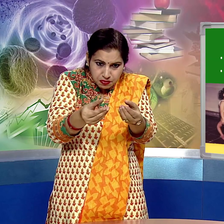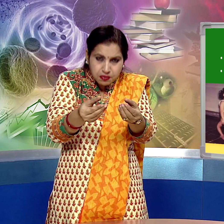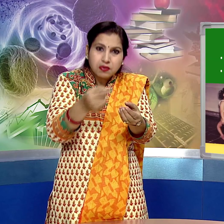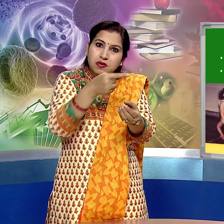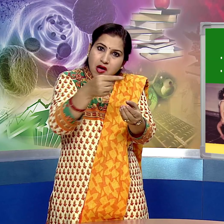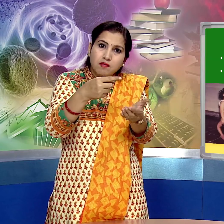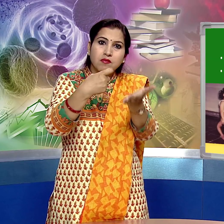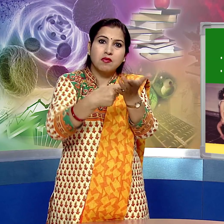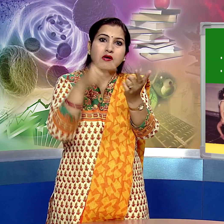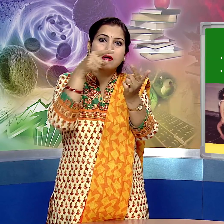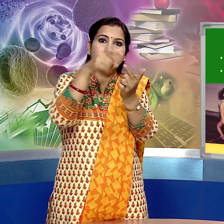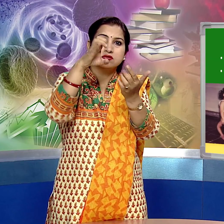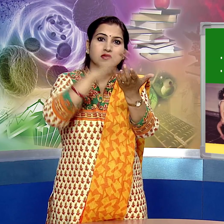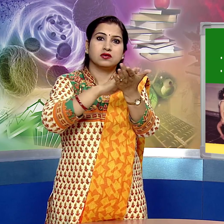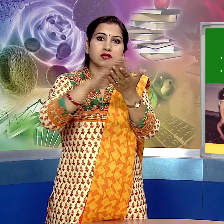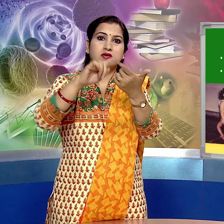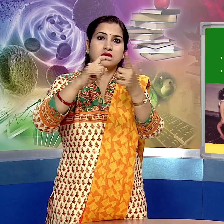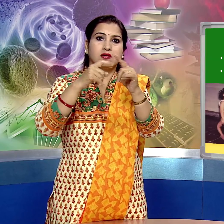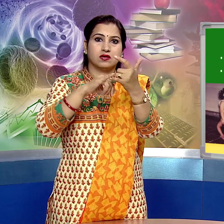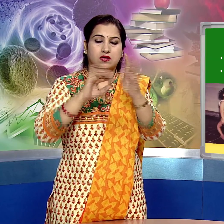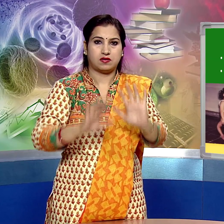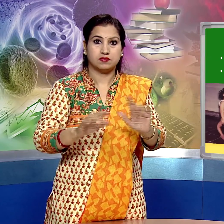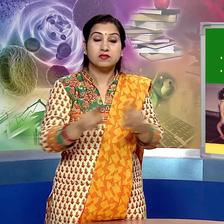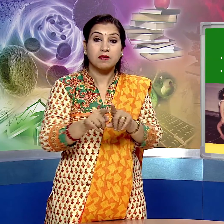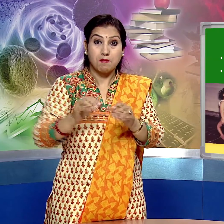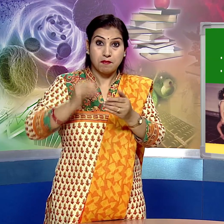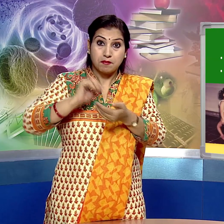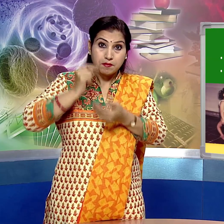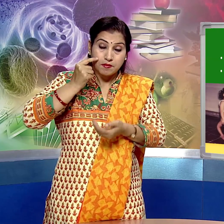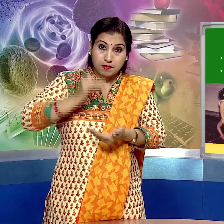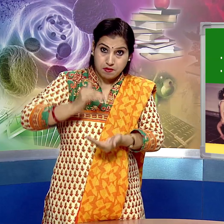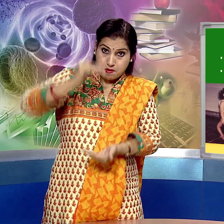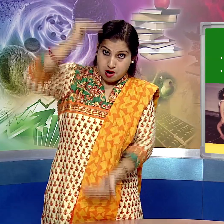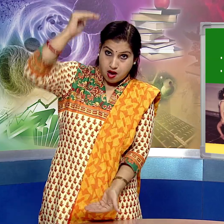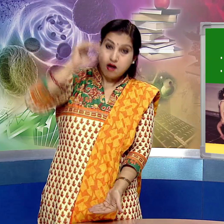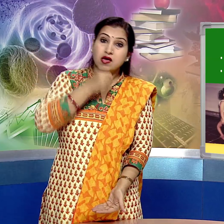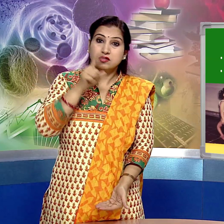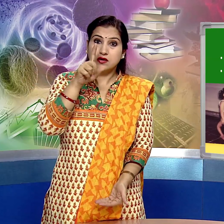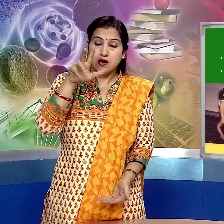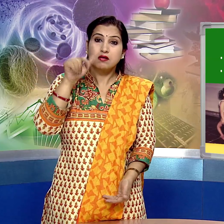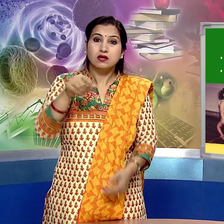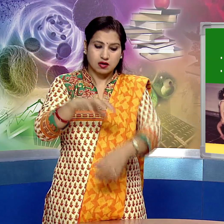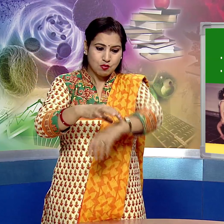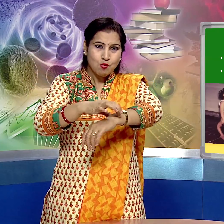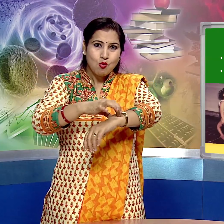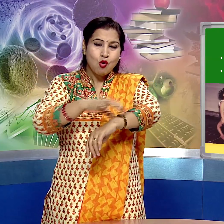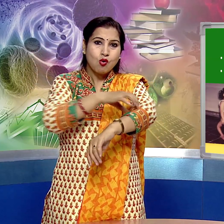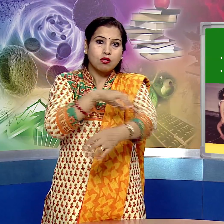In adults, the bone becomes porous. In osteoporosis, increases the risk of